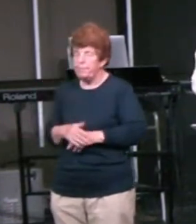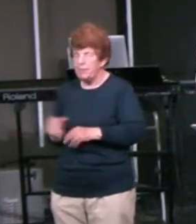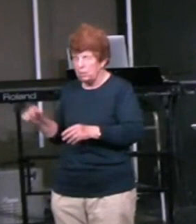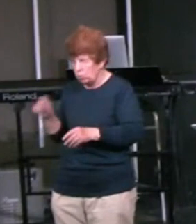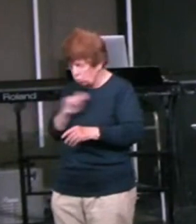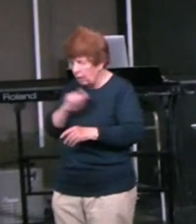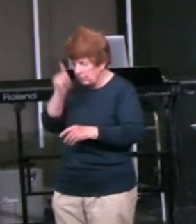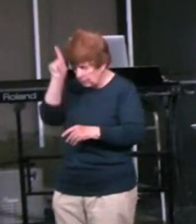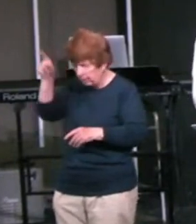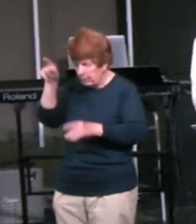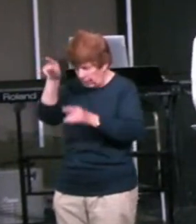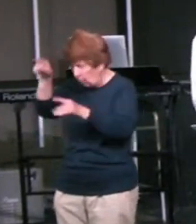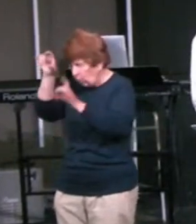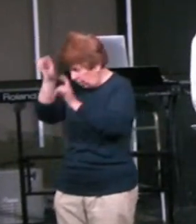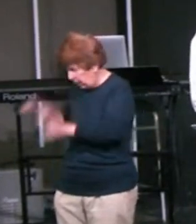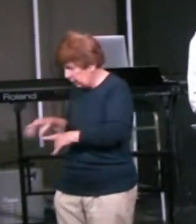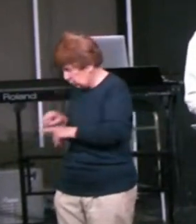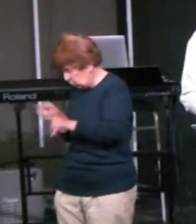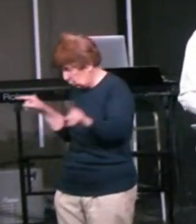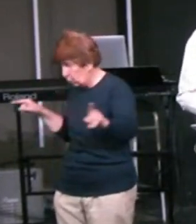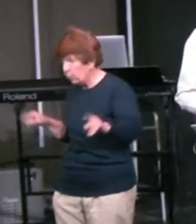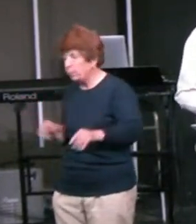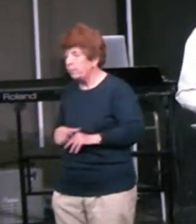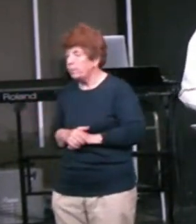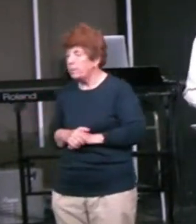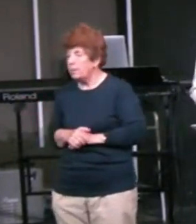Trust me, I will bless you.